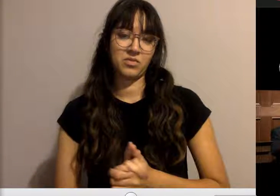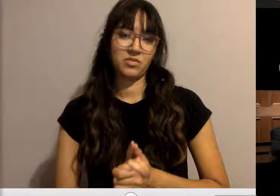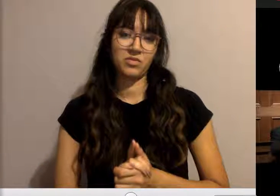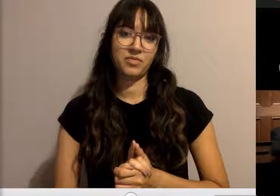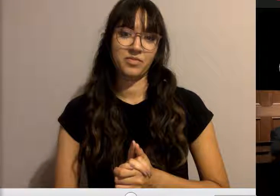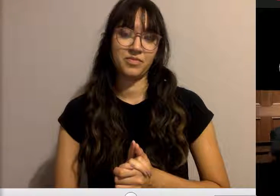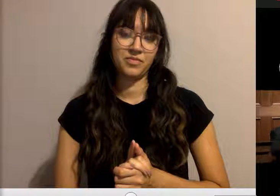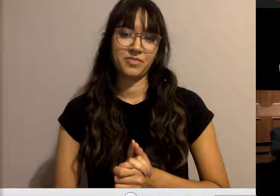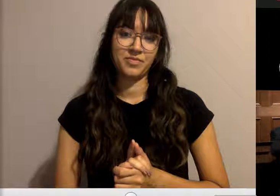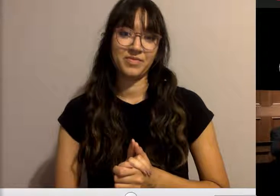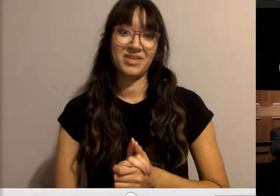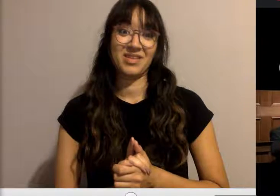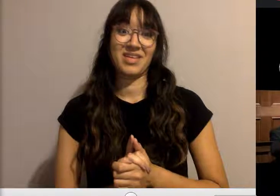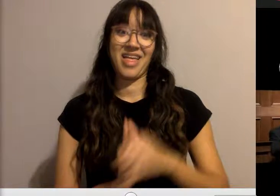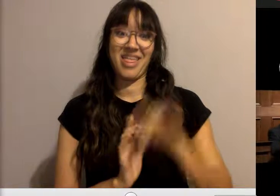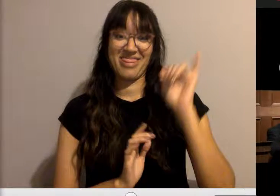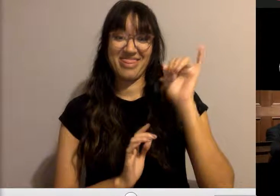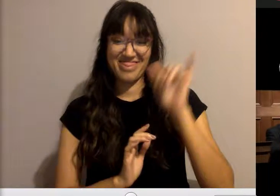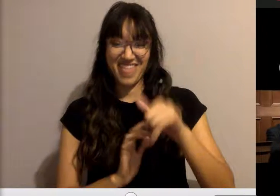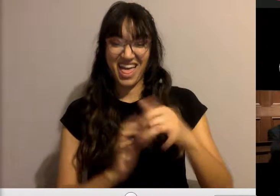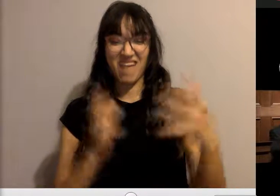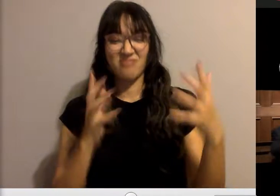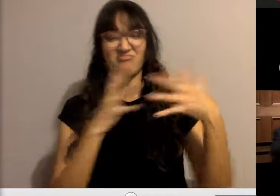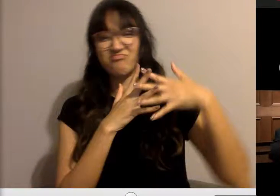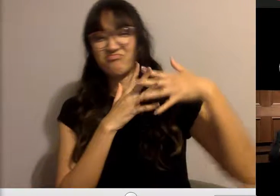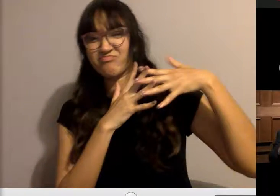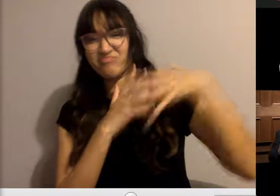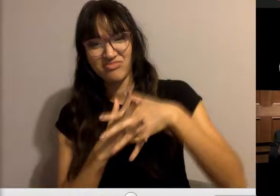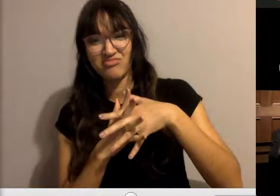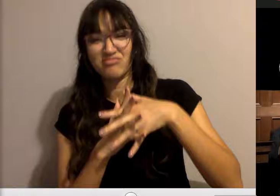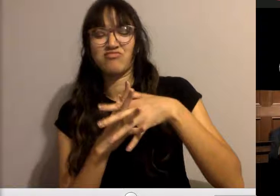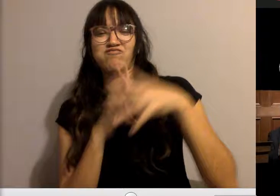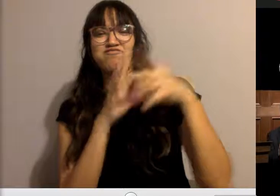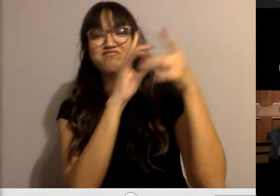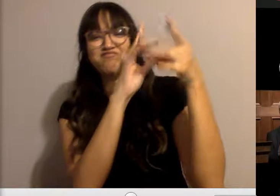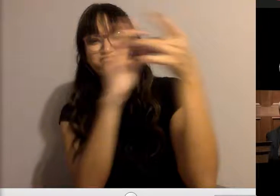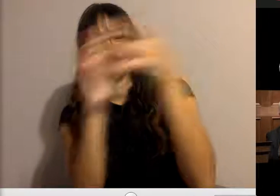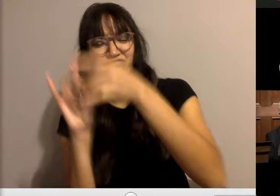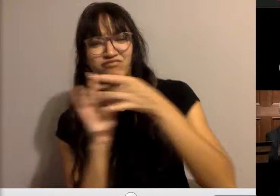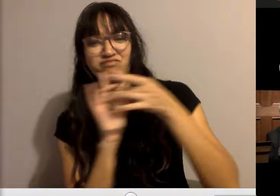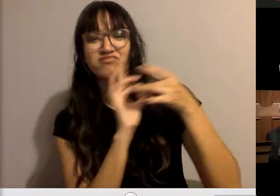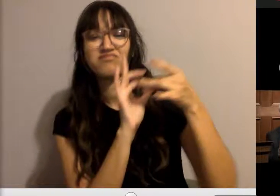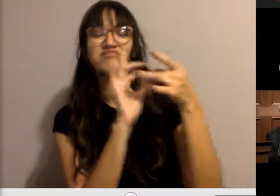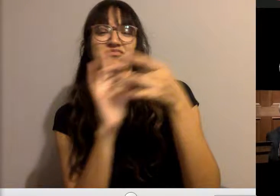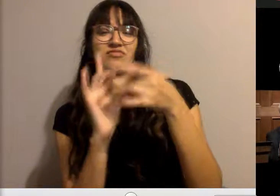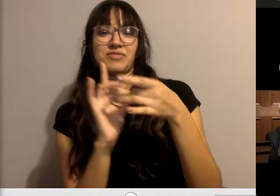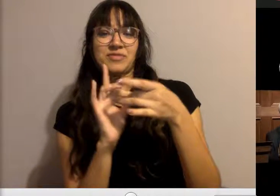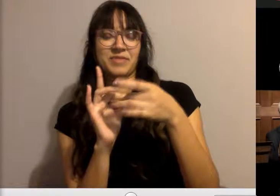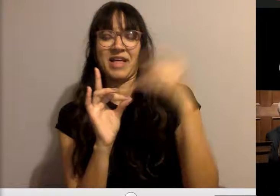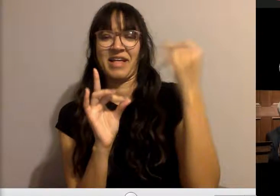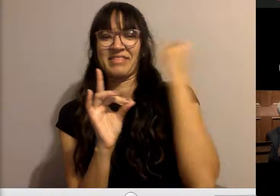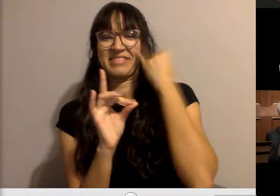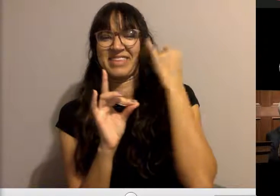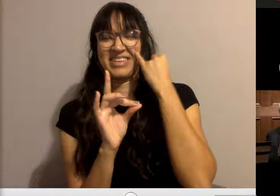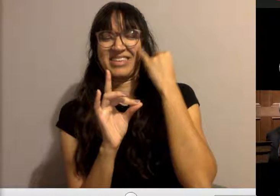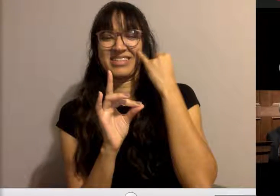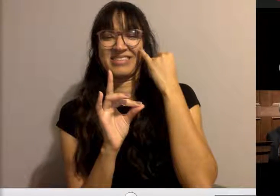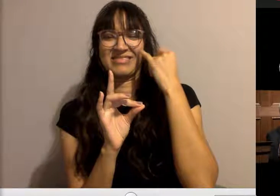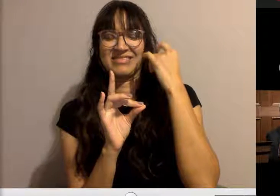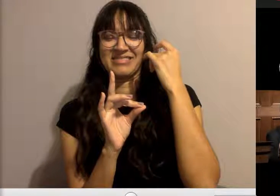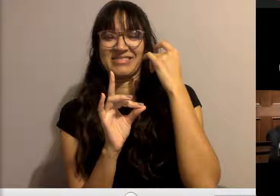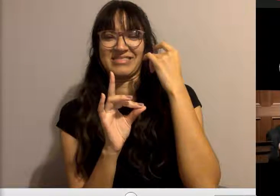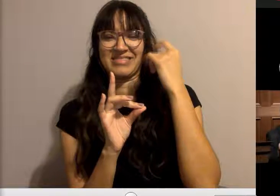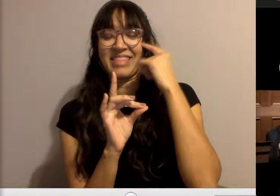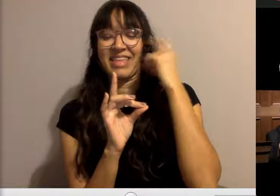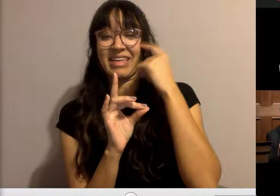are that interlinked, that interwoven, that globalized. So I actually think that there's more comparison to them back then